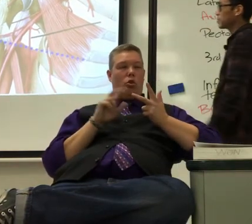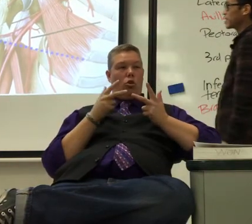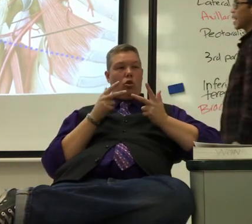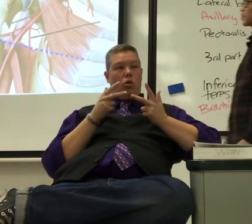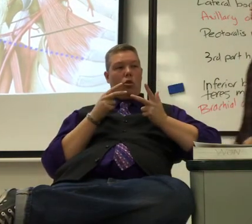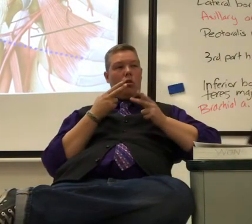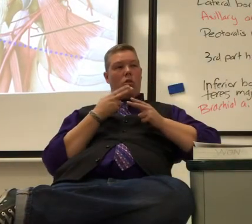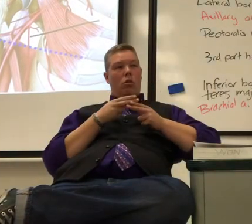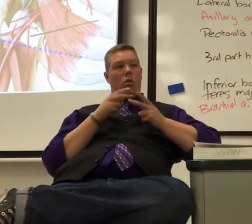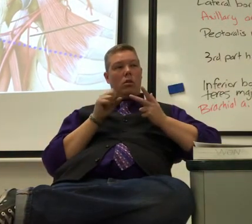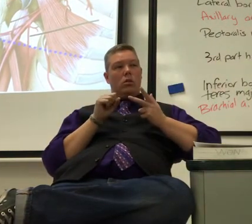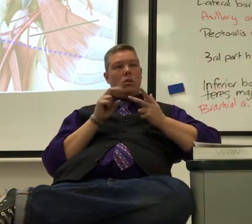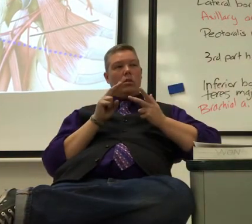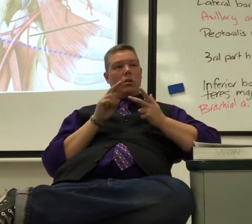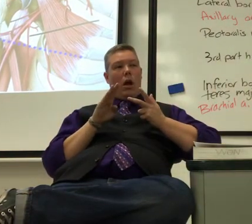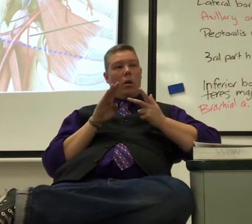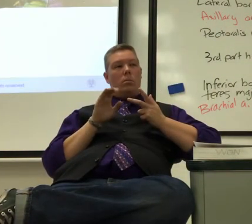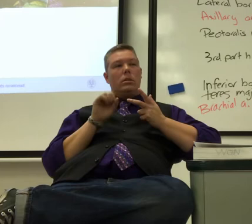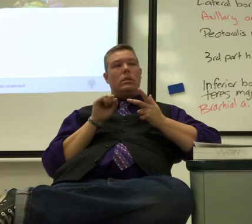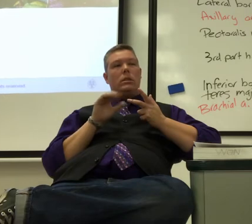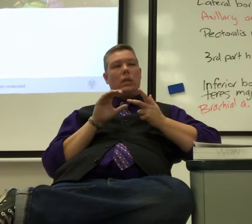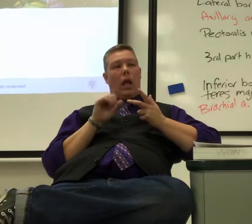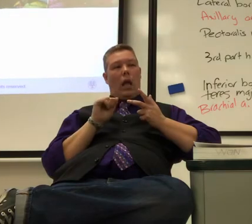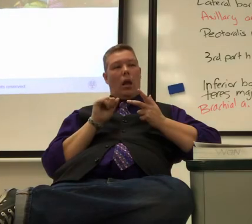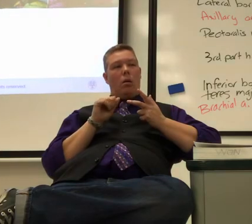the subscapular artery.